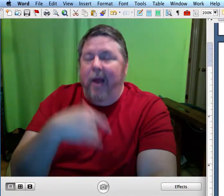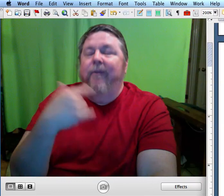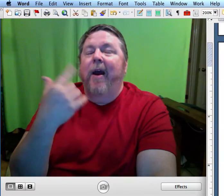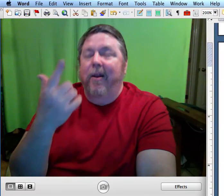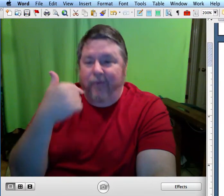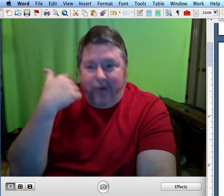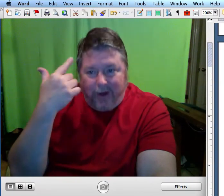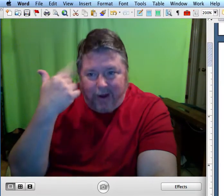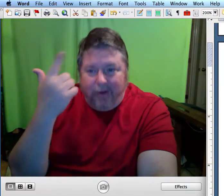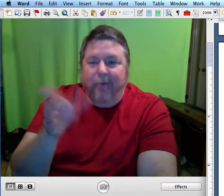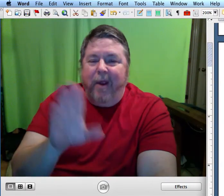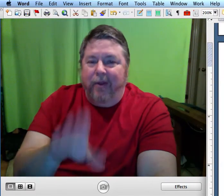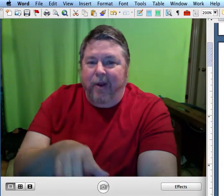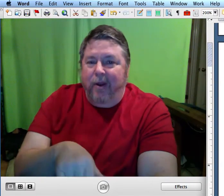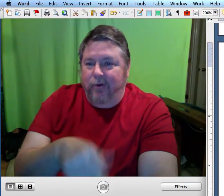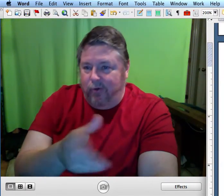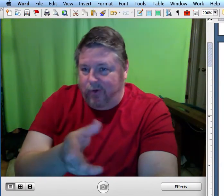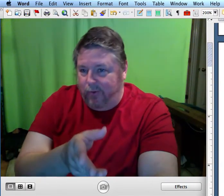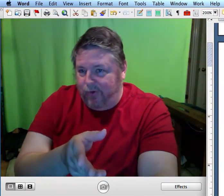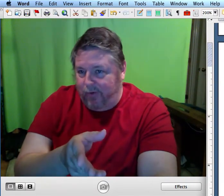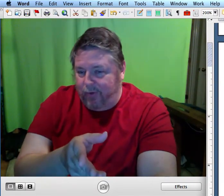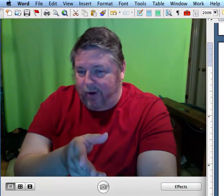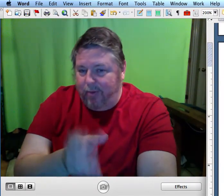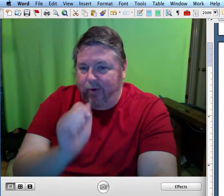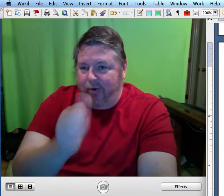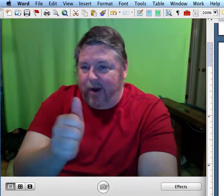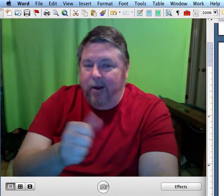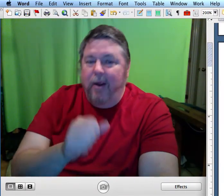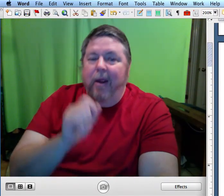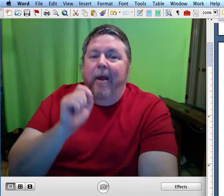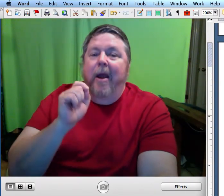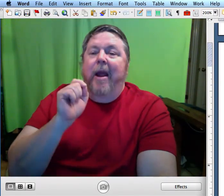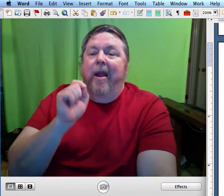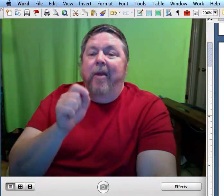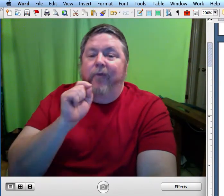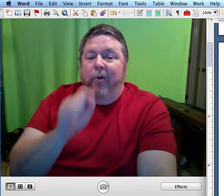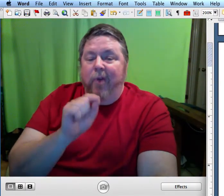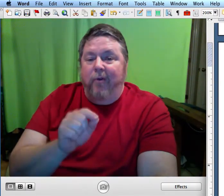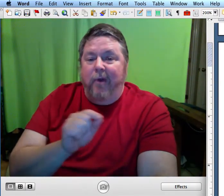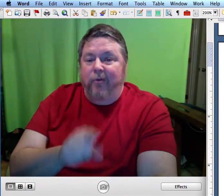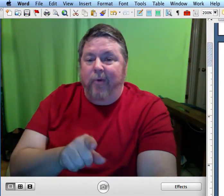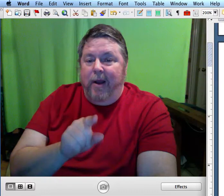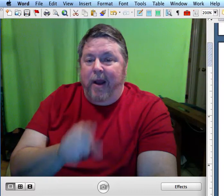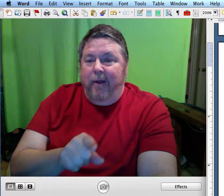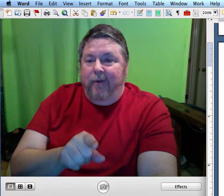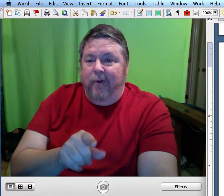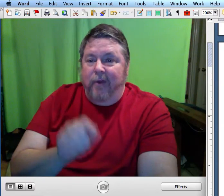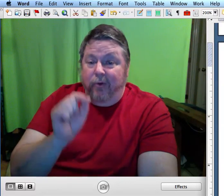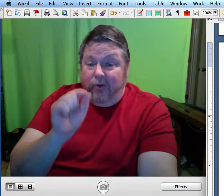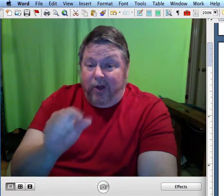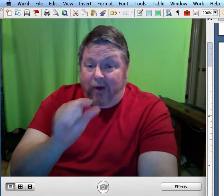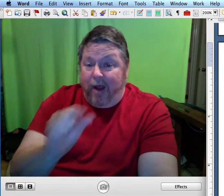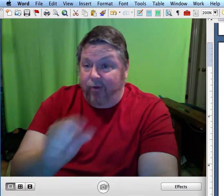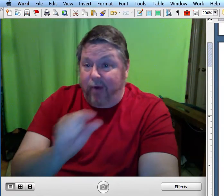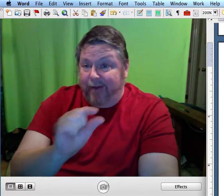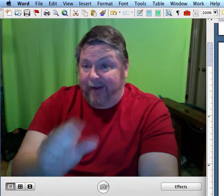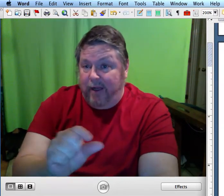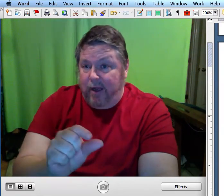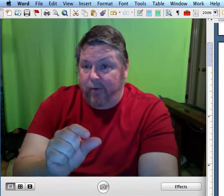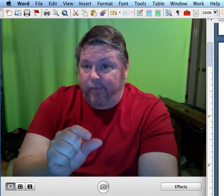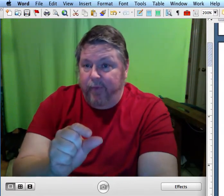Okay, I finally figured out here's the path that I could choose that would solve the problem. Great. If you generate a SWOT analysis and you still have